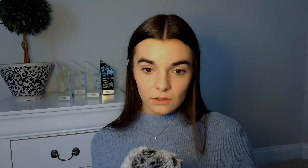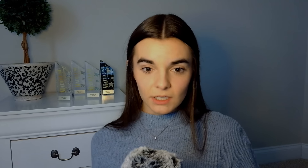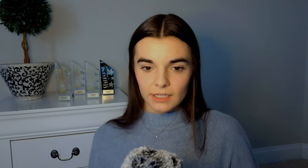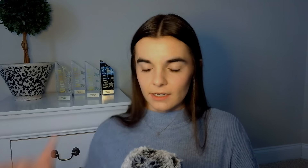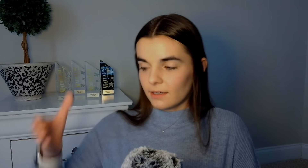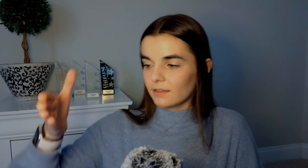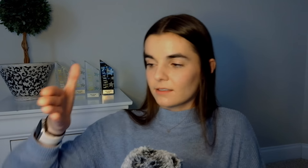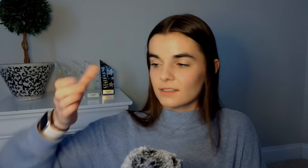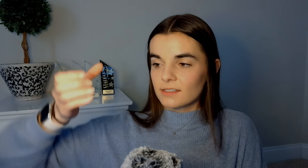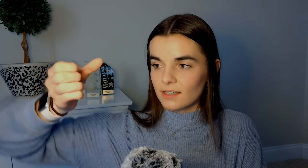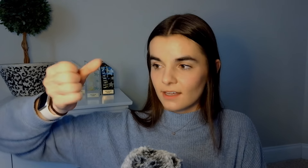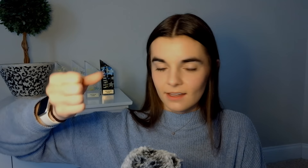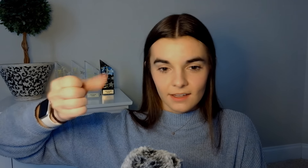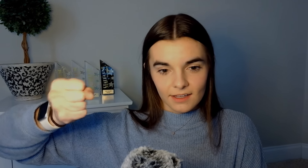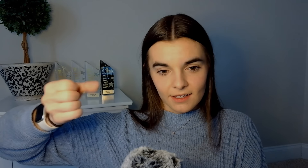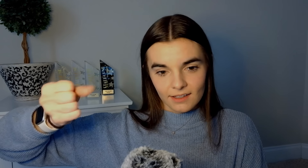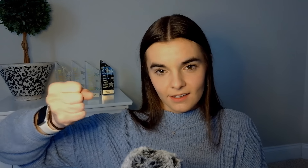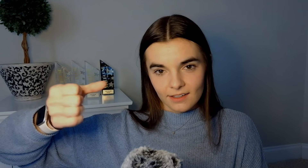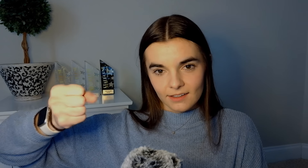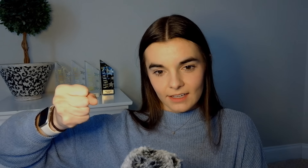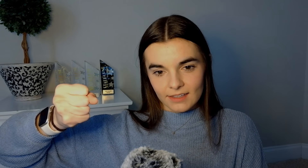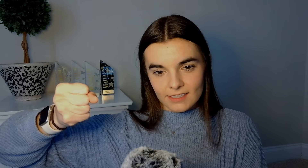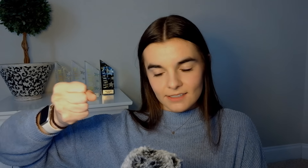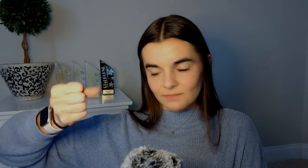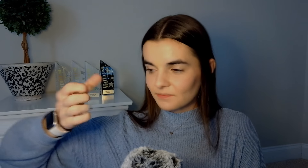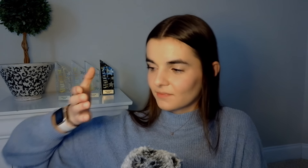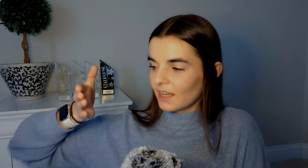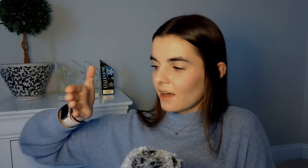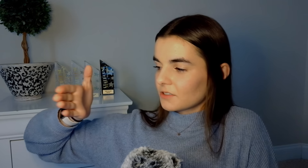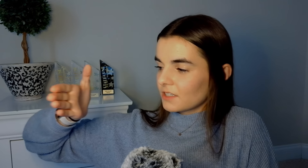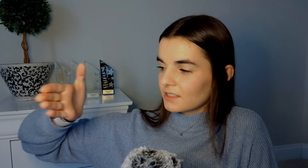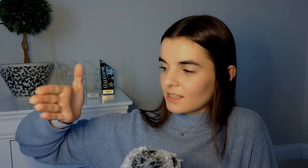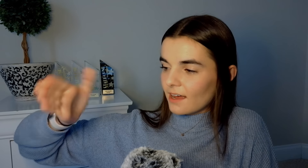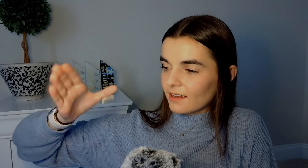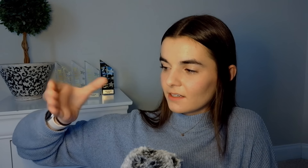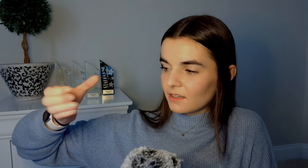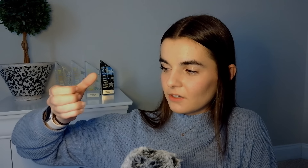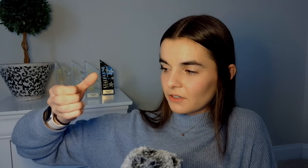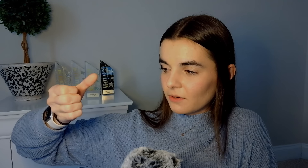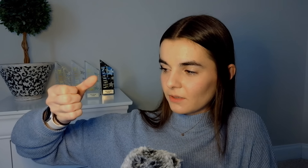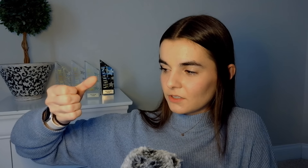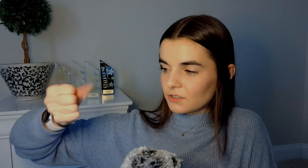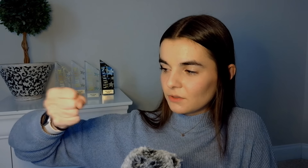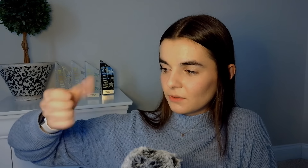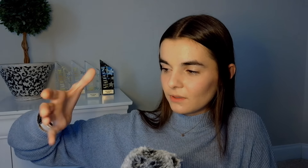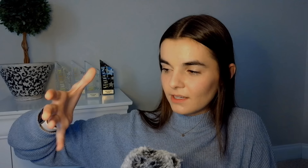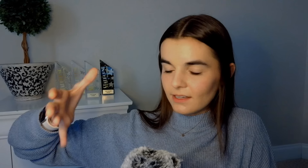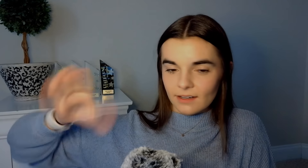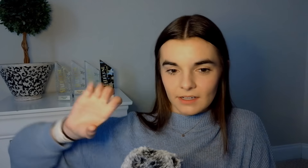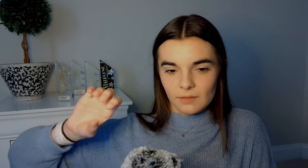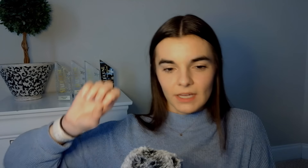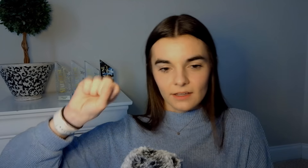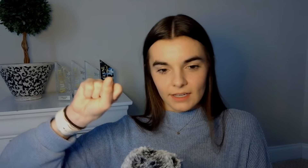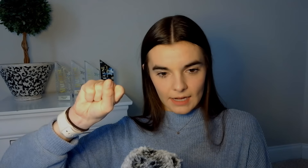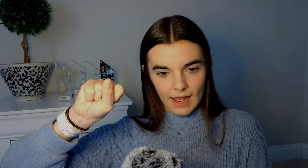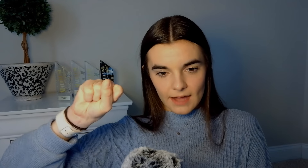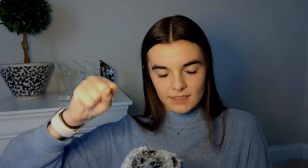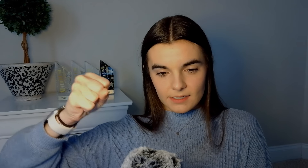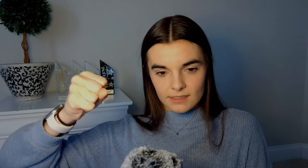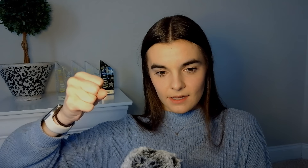Milk is like this. Out to the side, you're going to kind of make like an S and